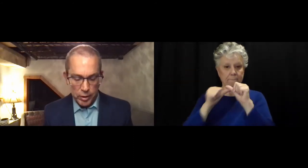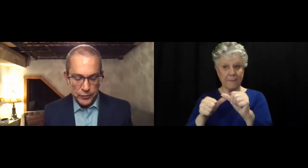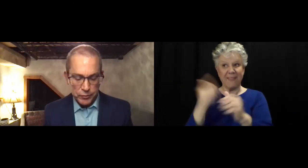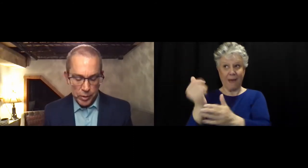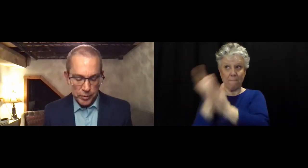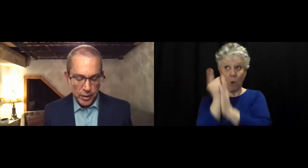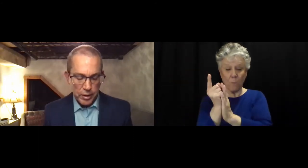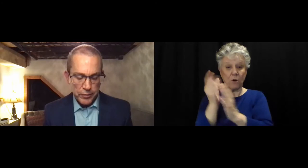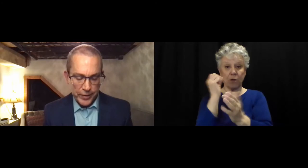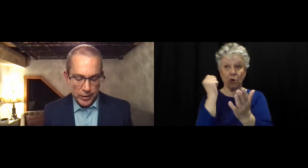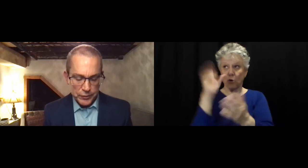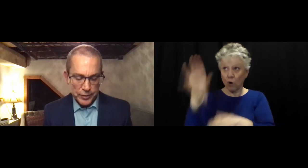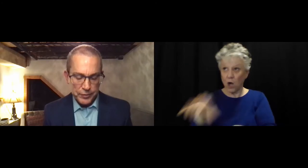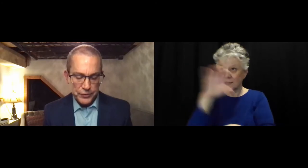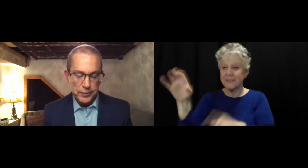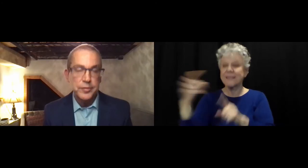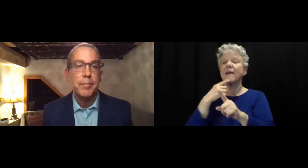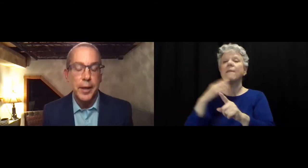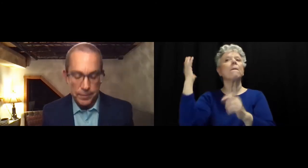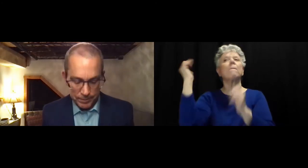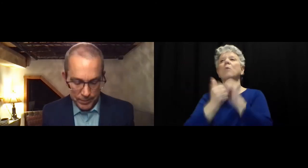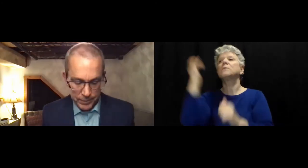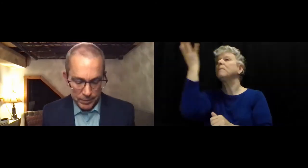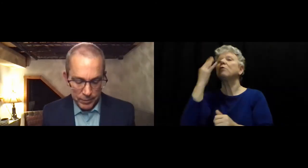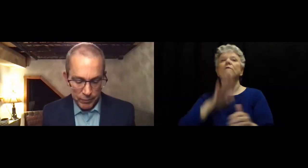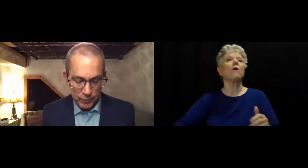the cross, quote, the fairest of the sons of men,